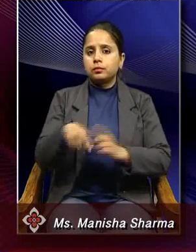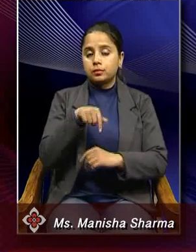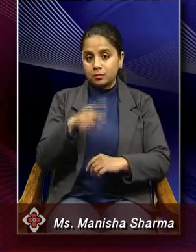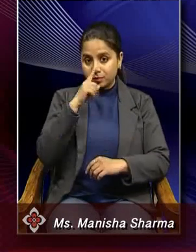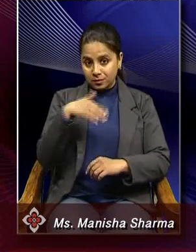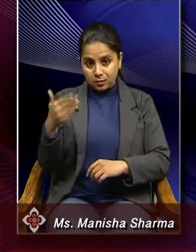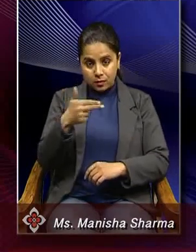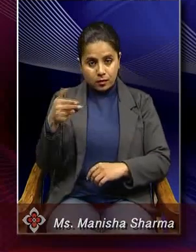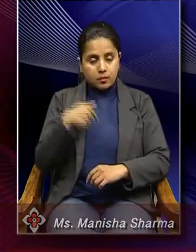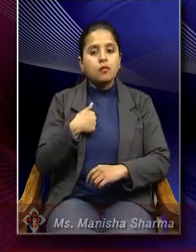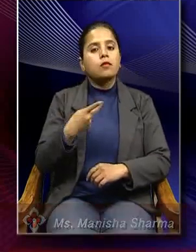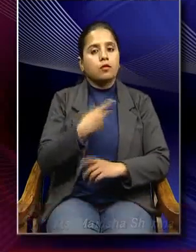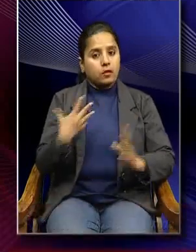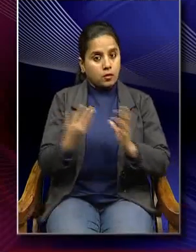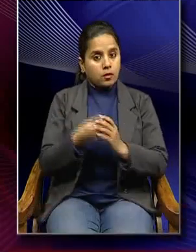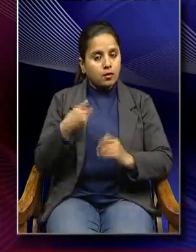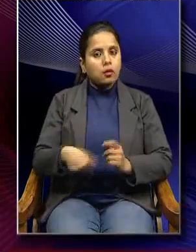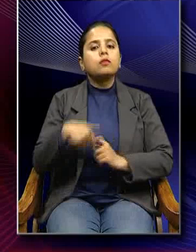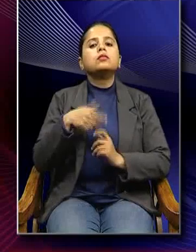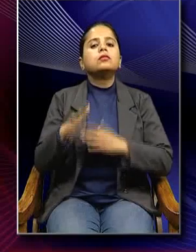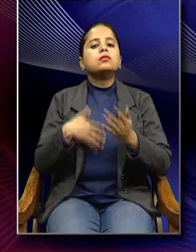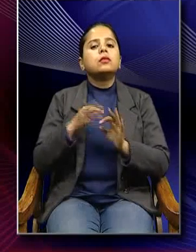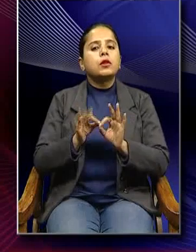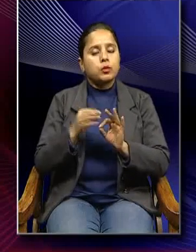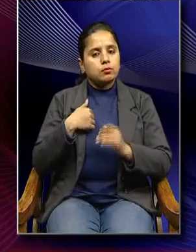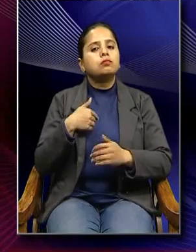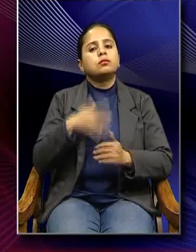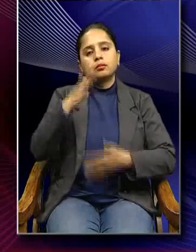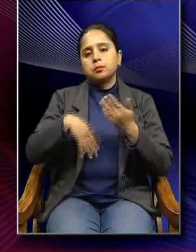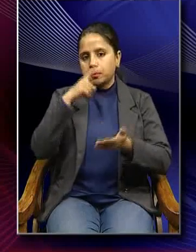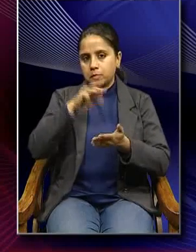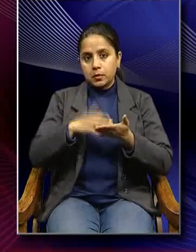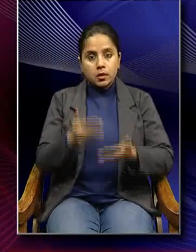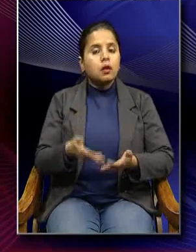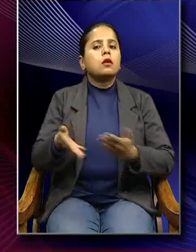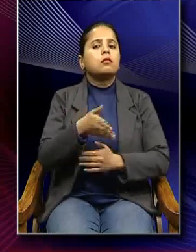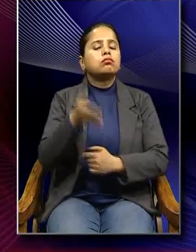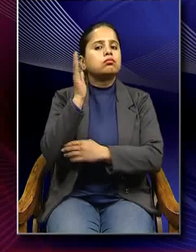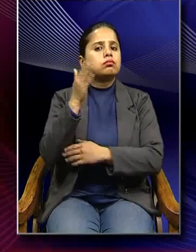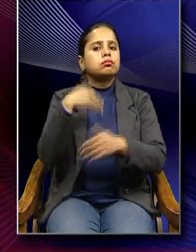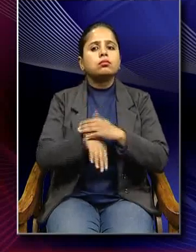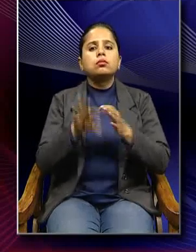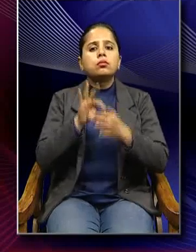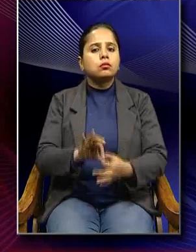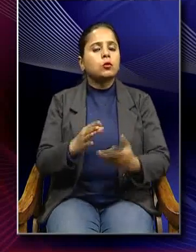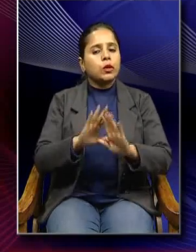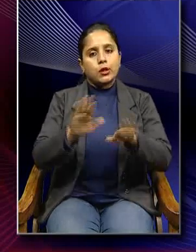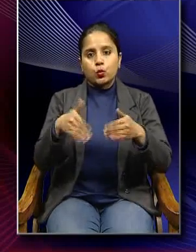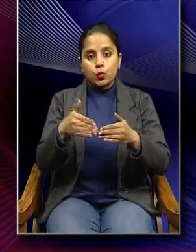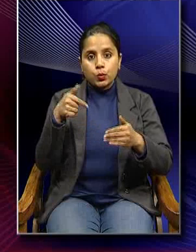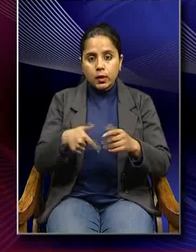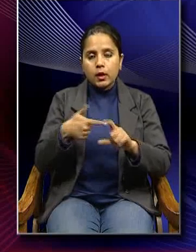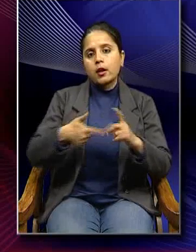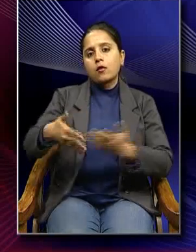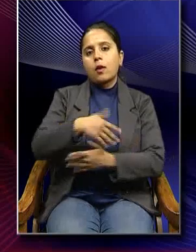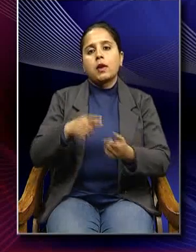and my co-presenter Manisha Sharma would be presenting on the introduction to environmental